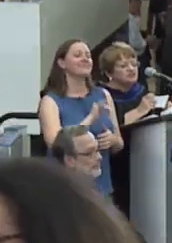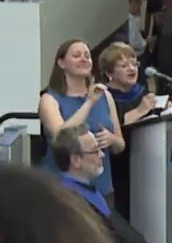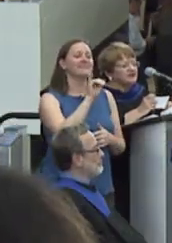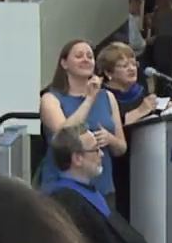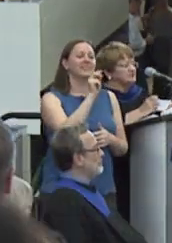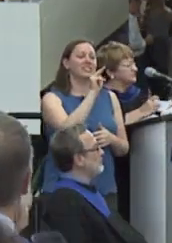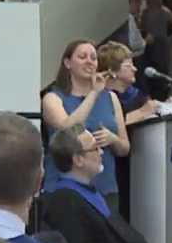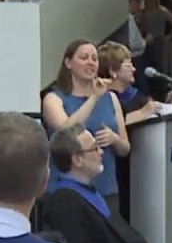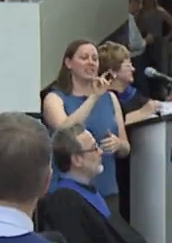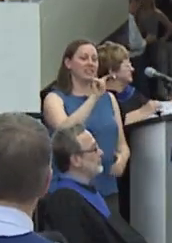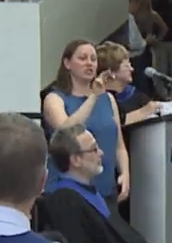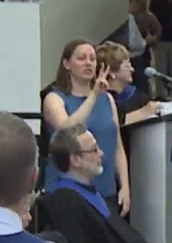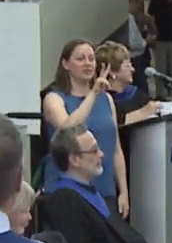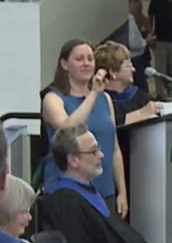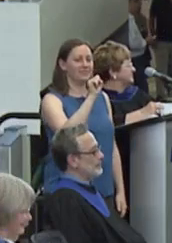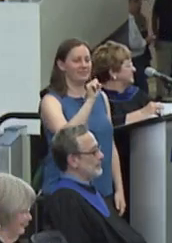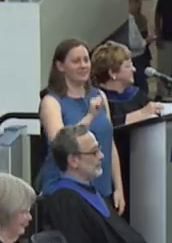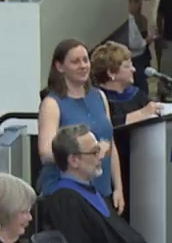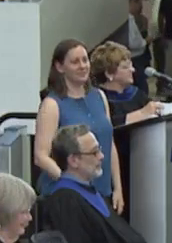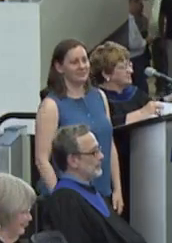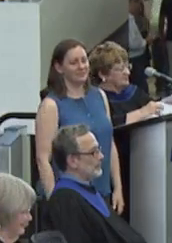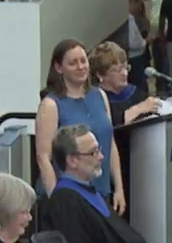Jenny Trider.